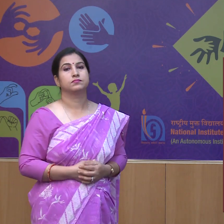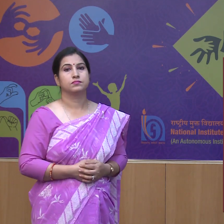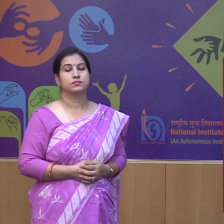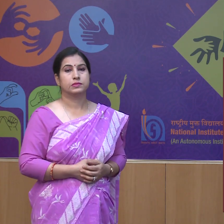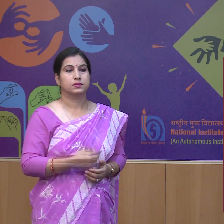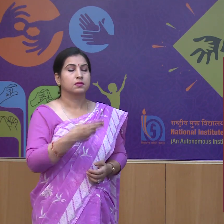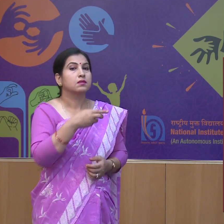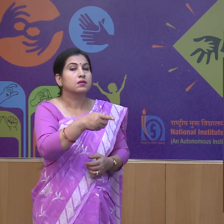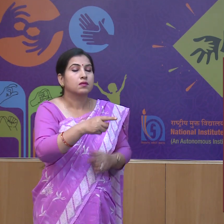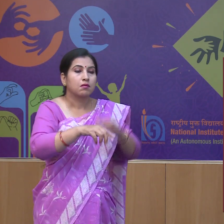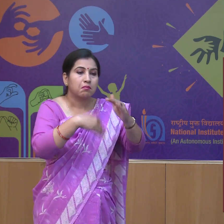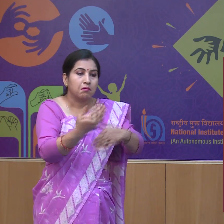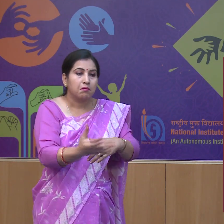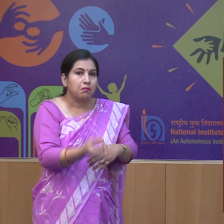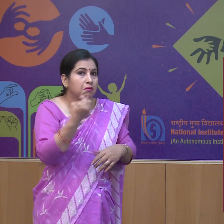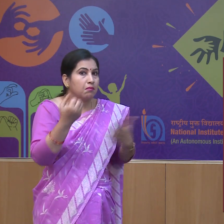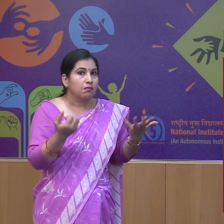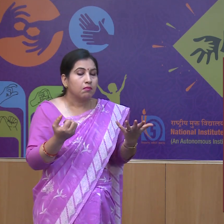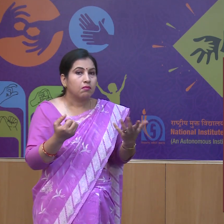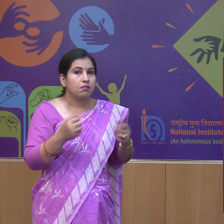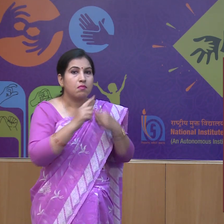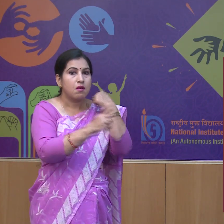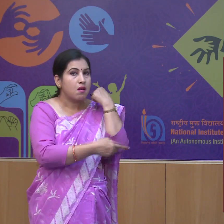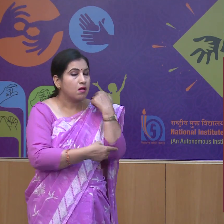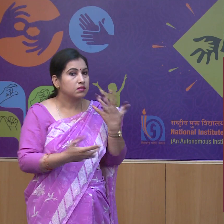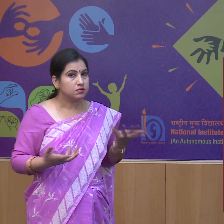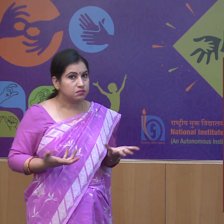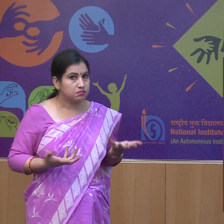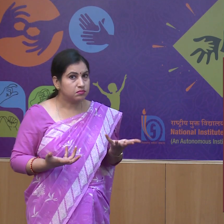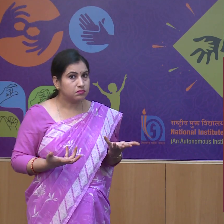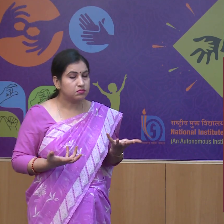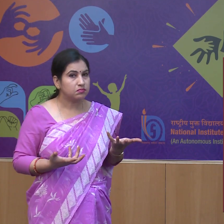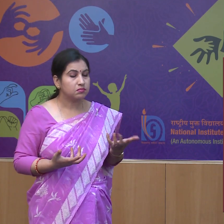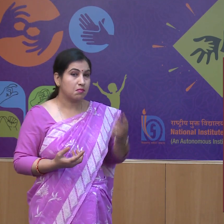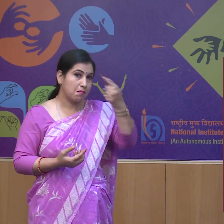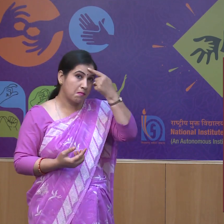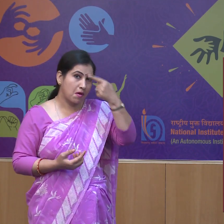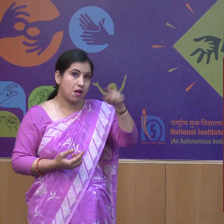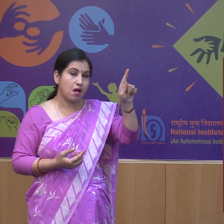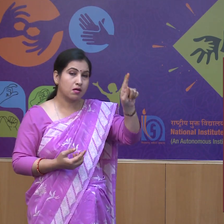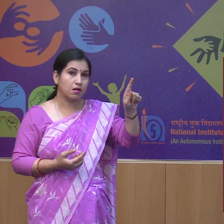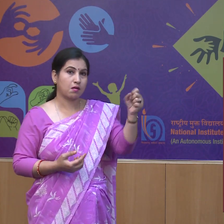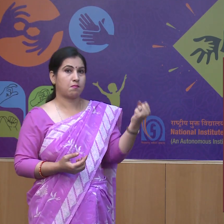which resulted in the end of the Maratha power.